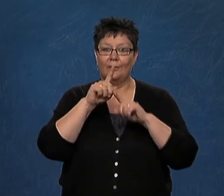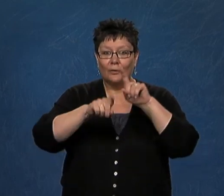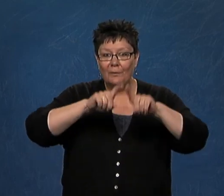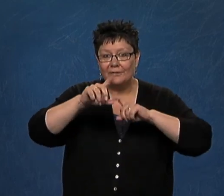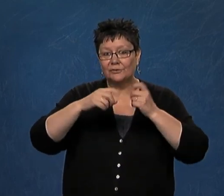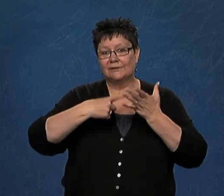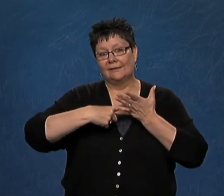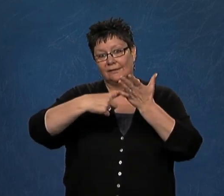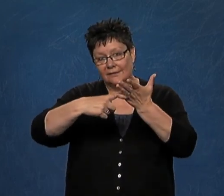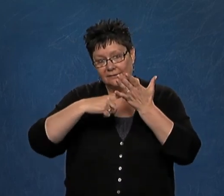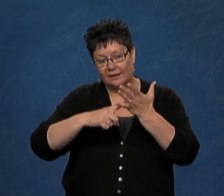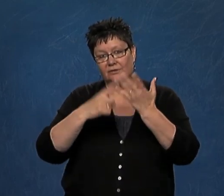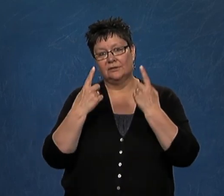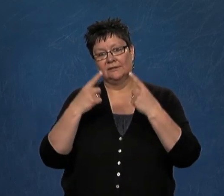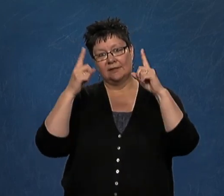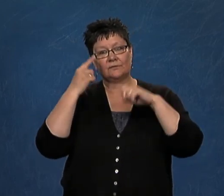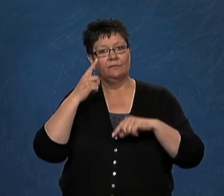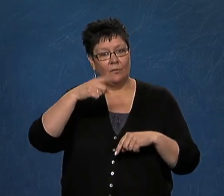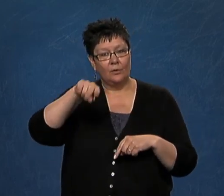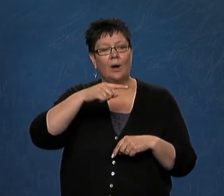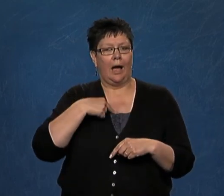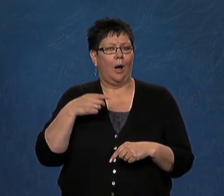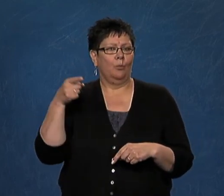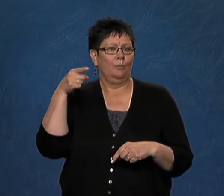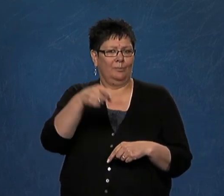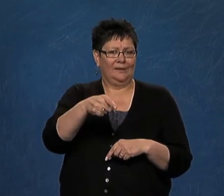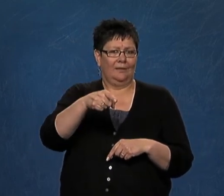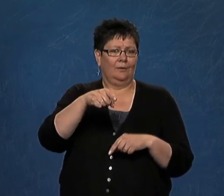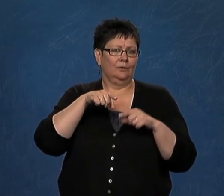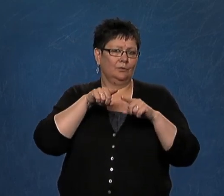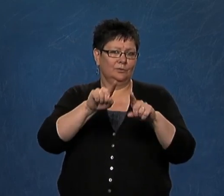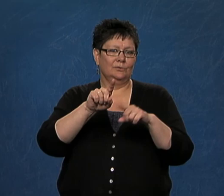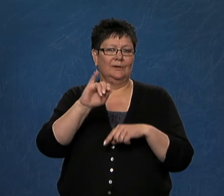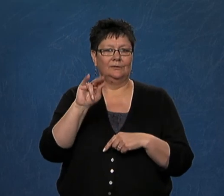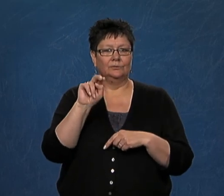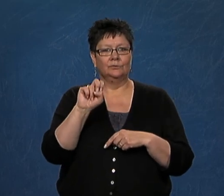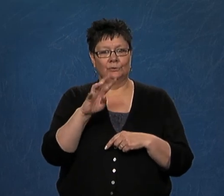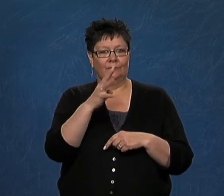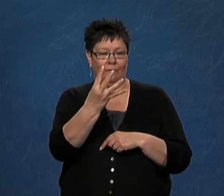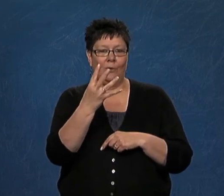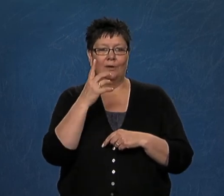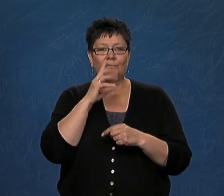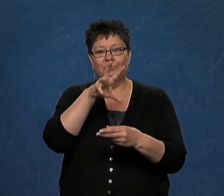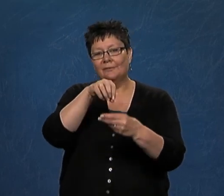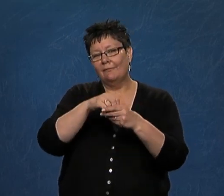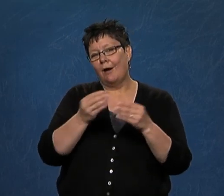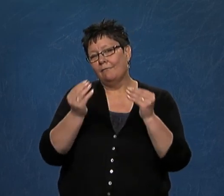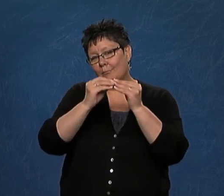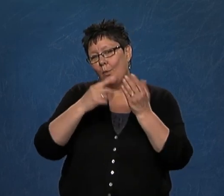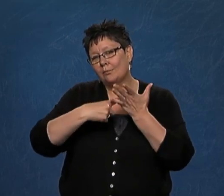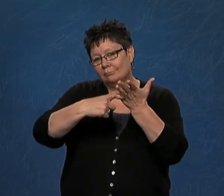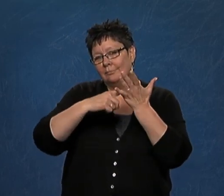you've enjoyed the discussions, and I will be there June 4th